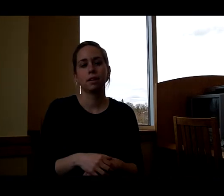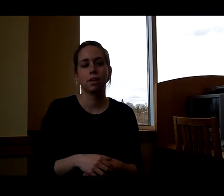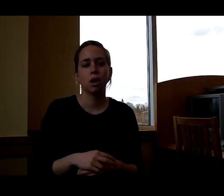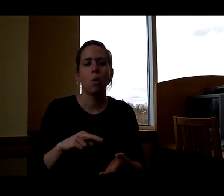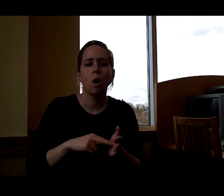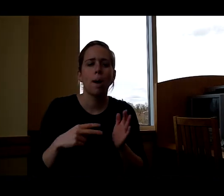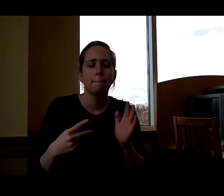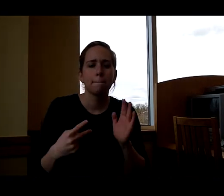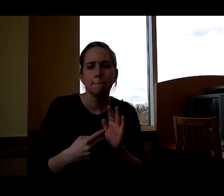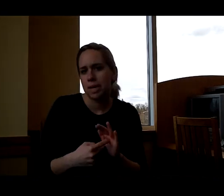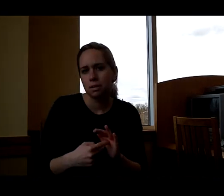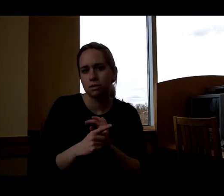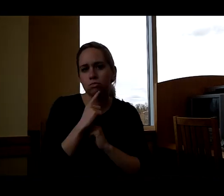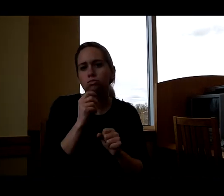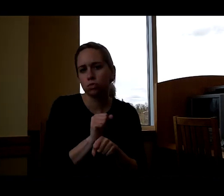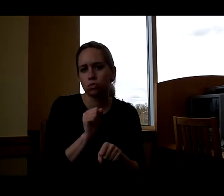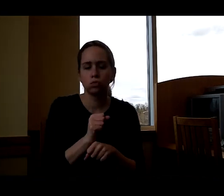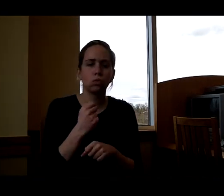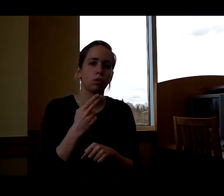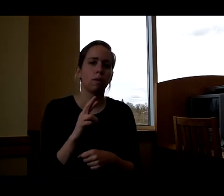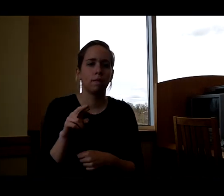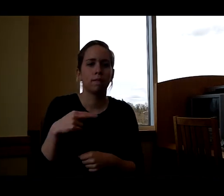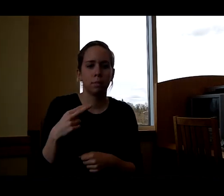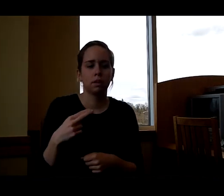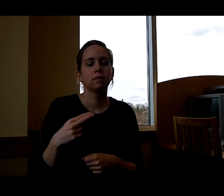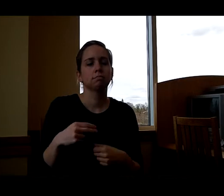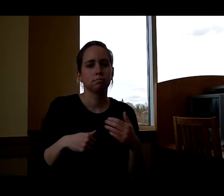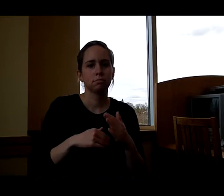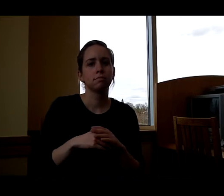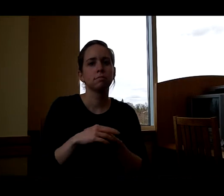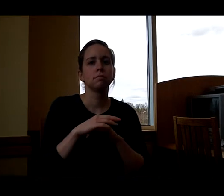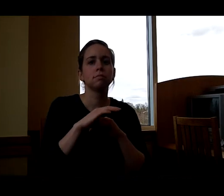humidity is in the air compared to how much it can actually hold. That's the psychrometer.